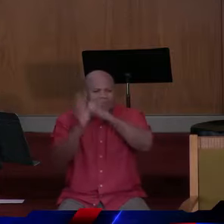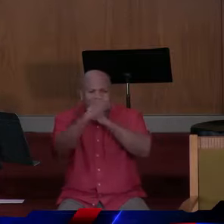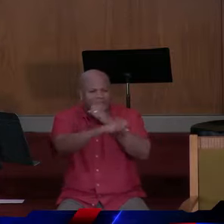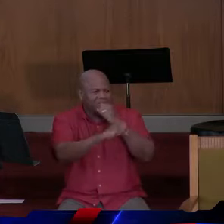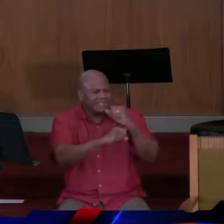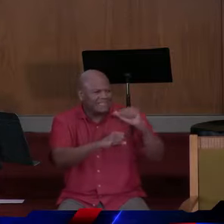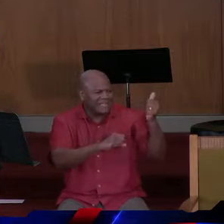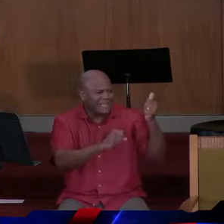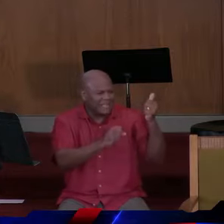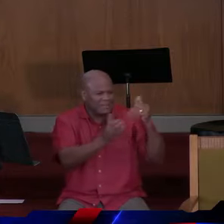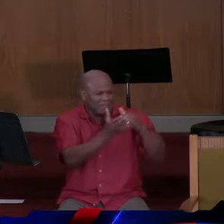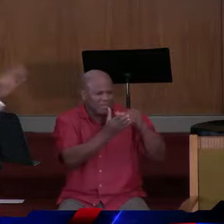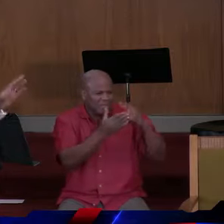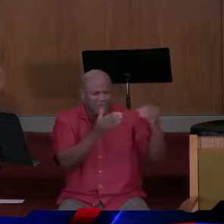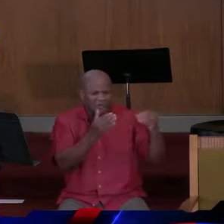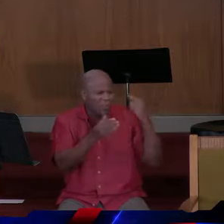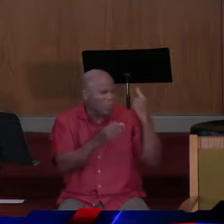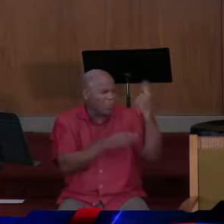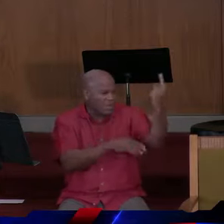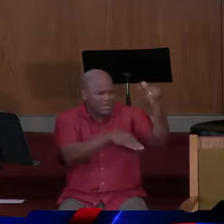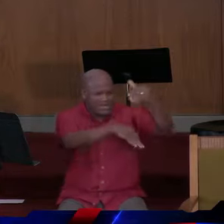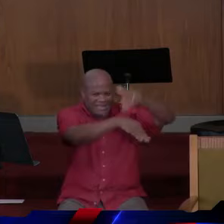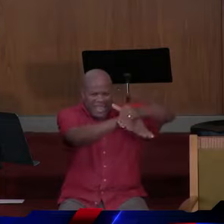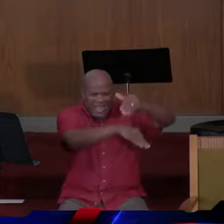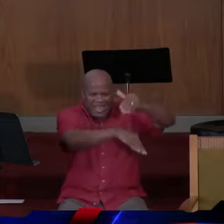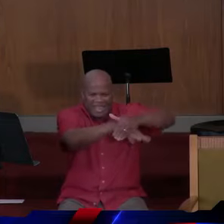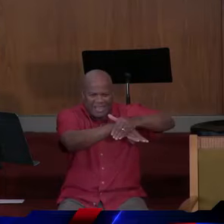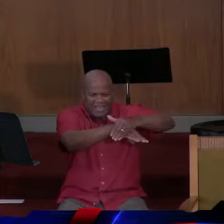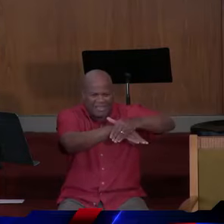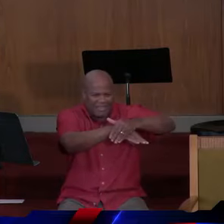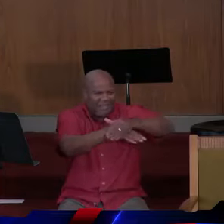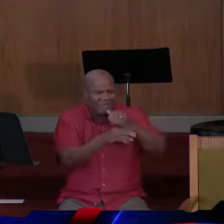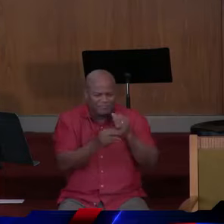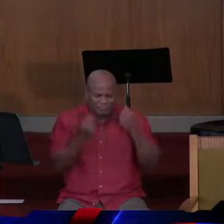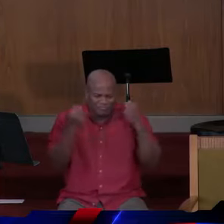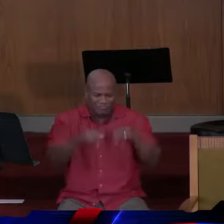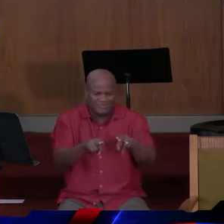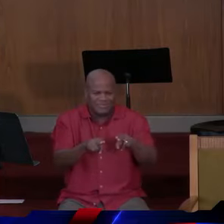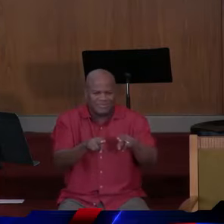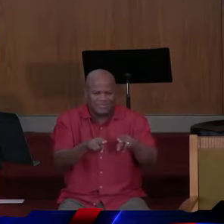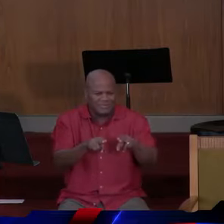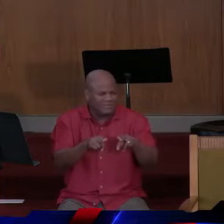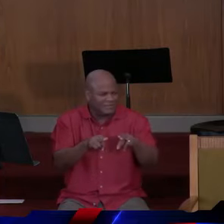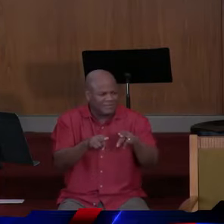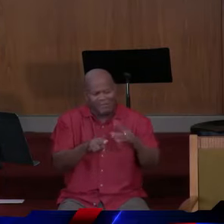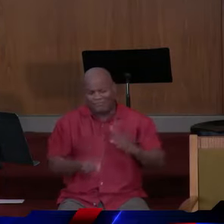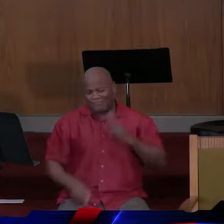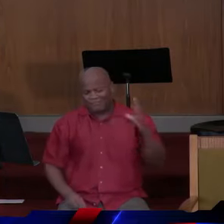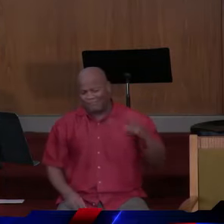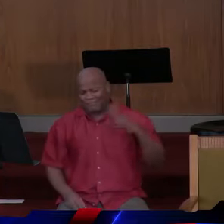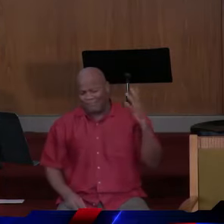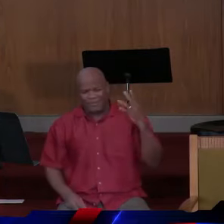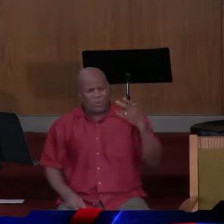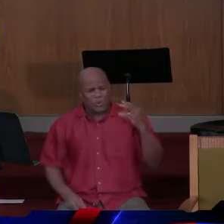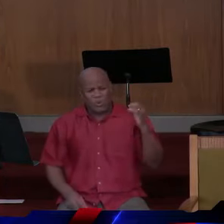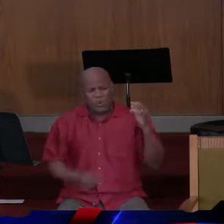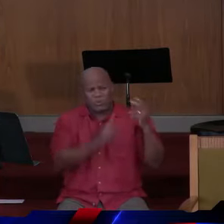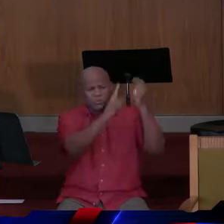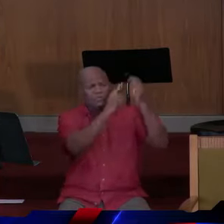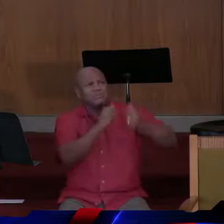offer for a night, you know, of intimacy, posh hotel, whatever, top floor